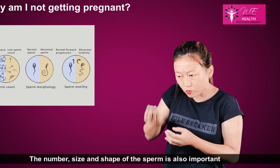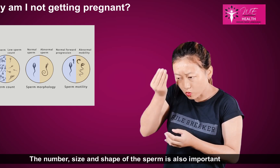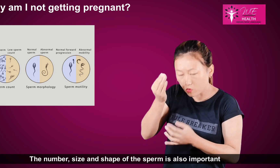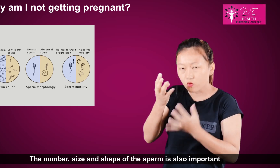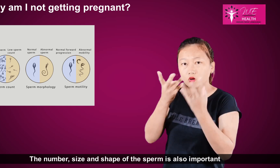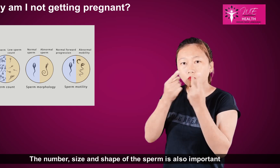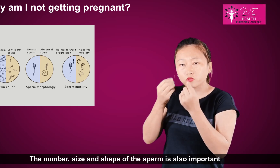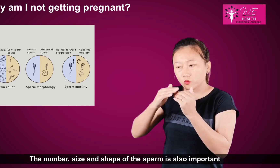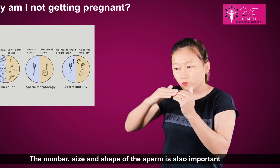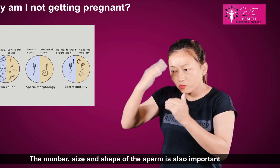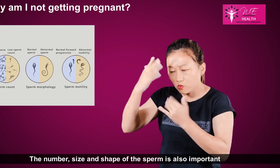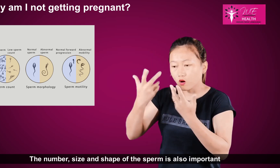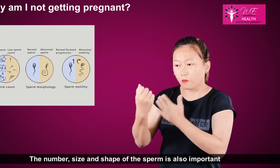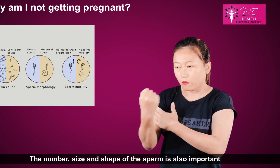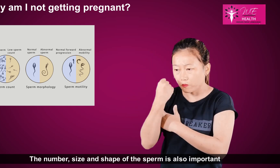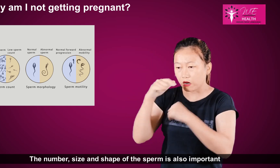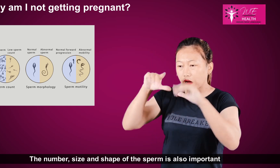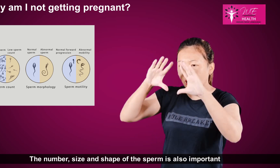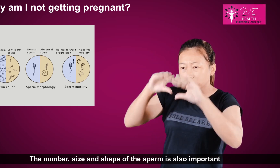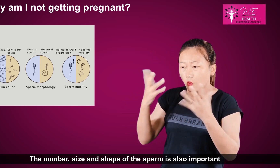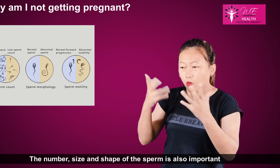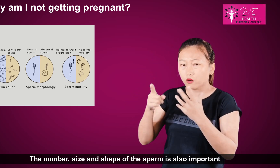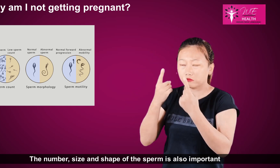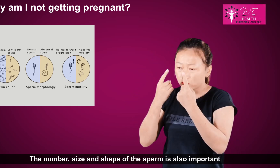The number size and shape of the sperm is also important.